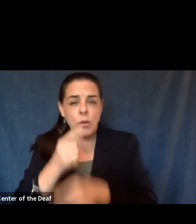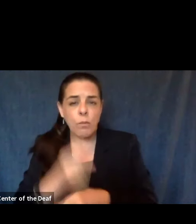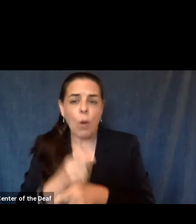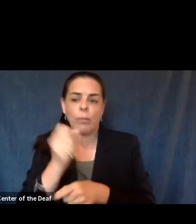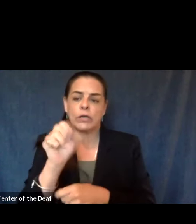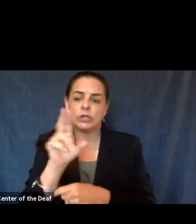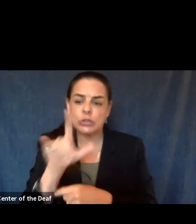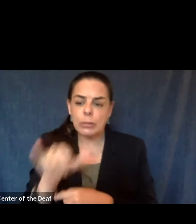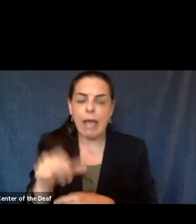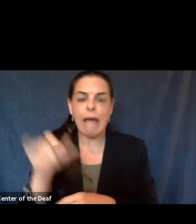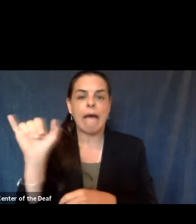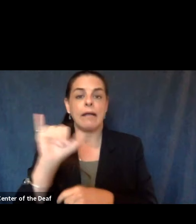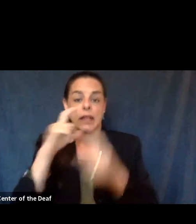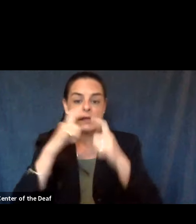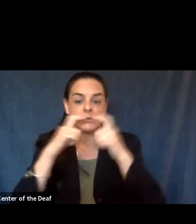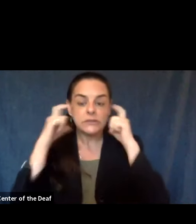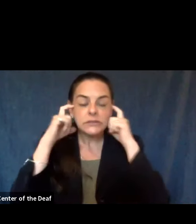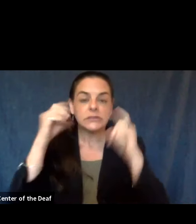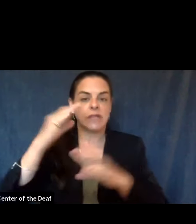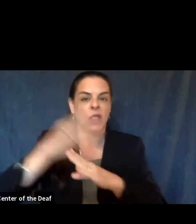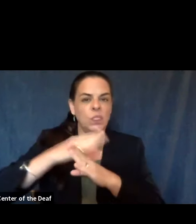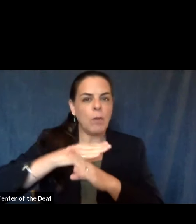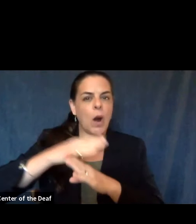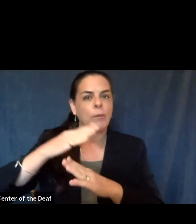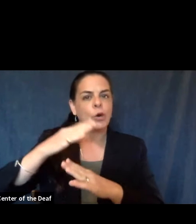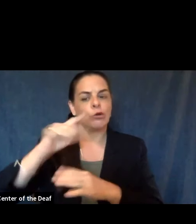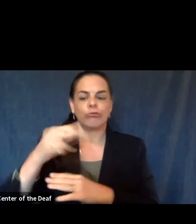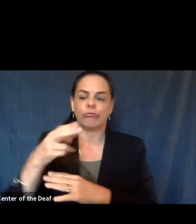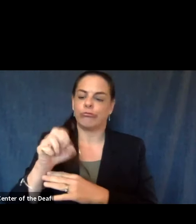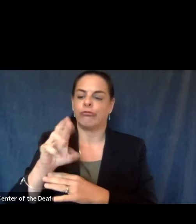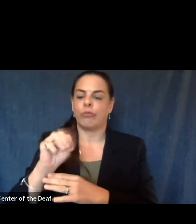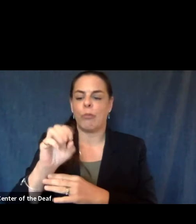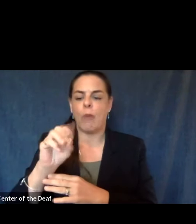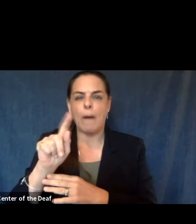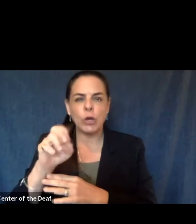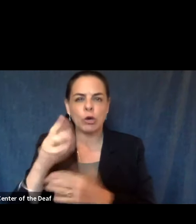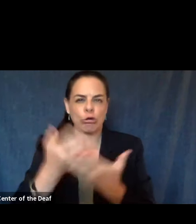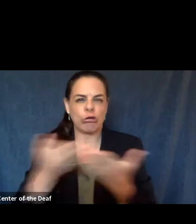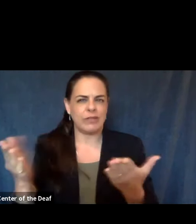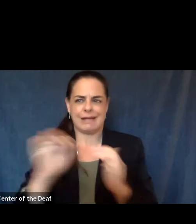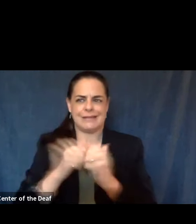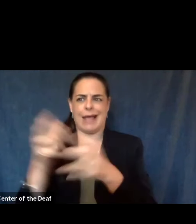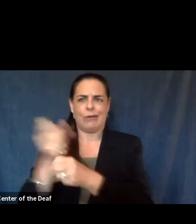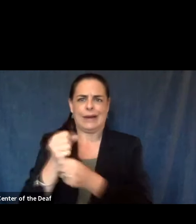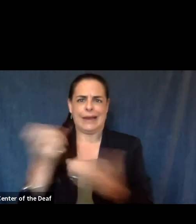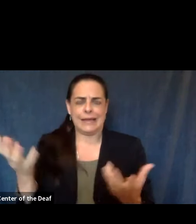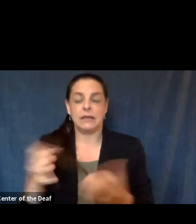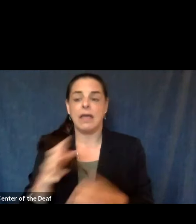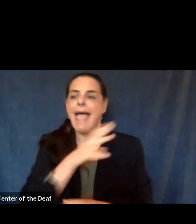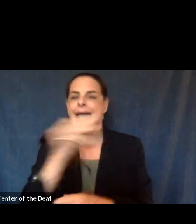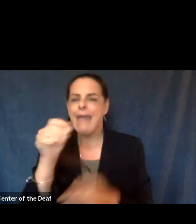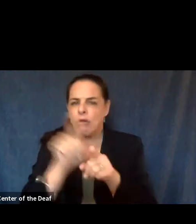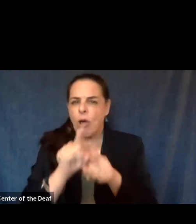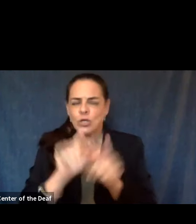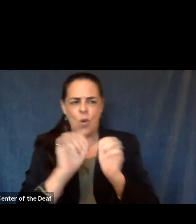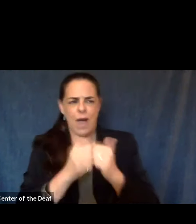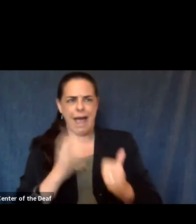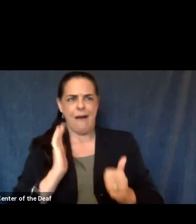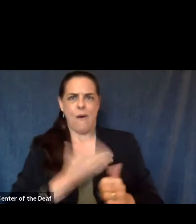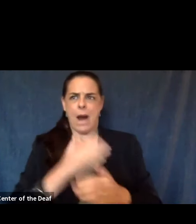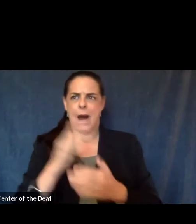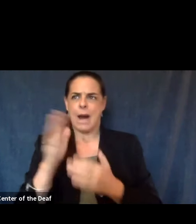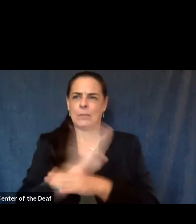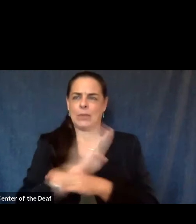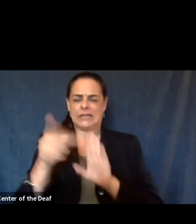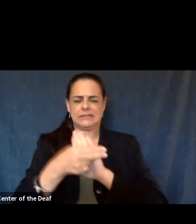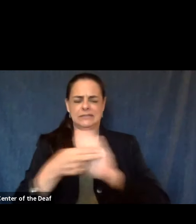masks, thermometers, and other things, and confusion about how a business was to be classified. We